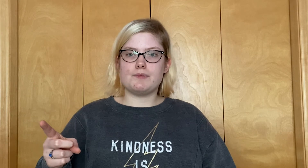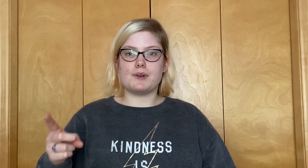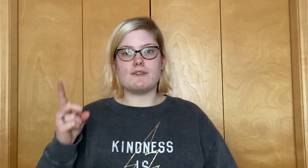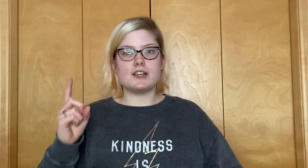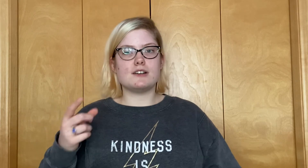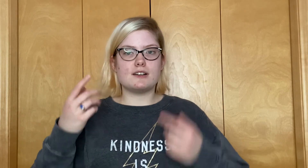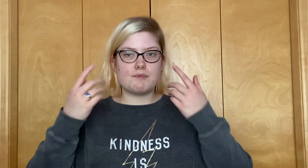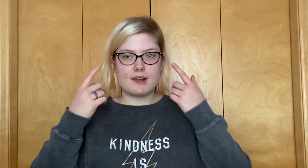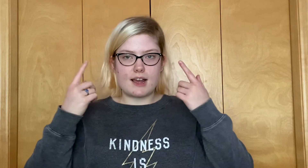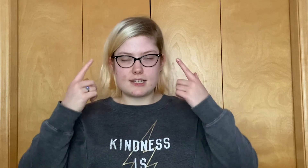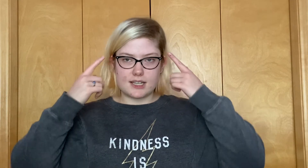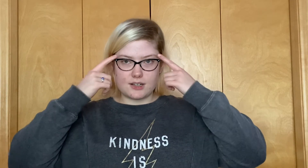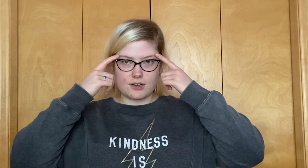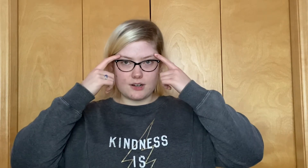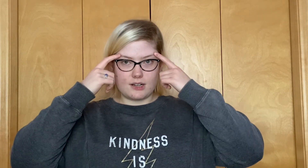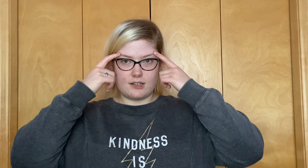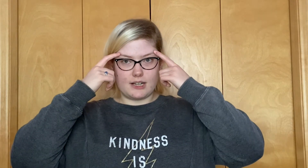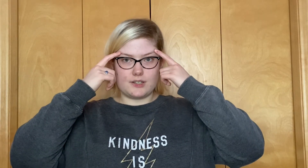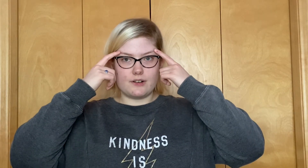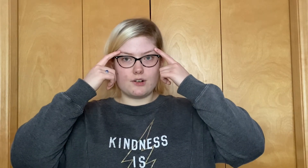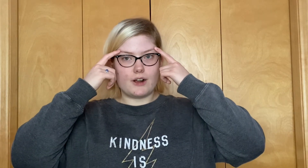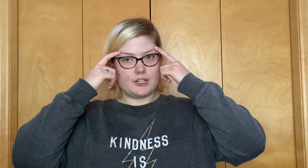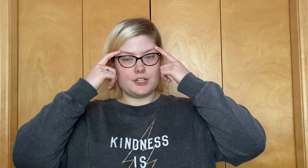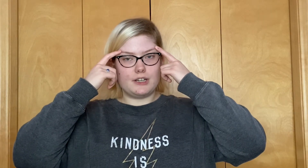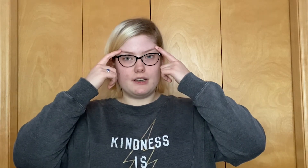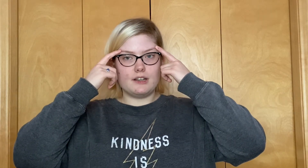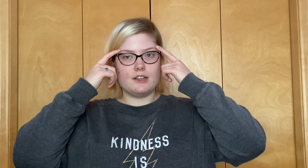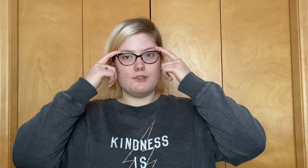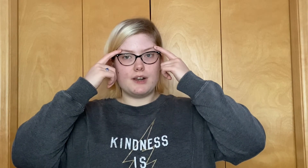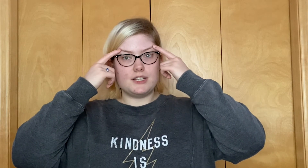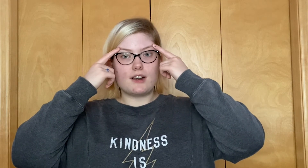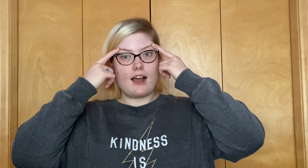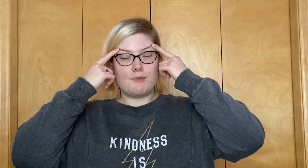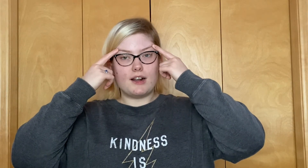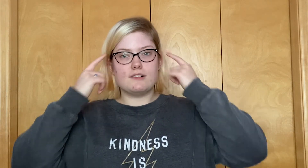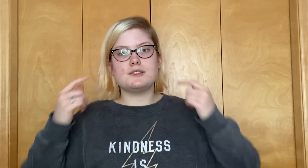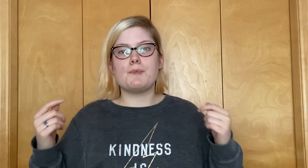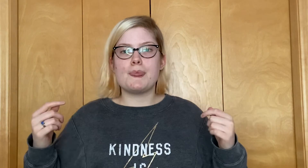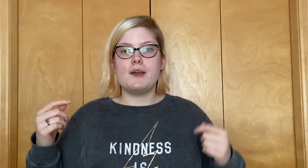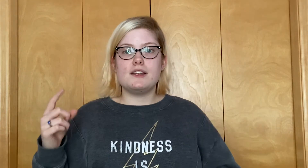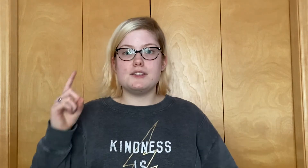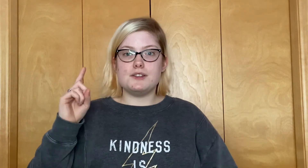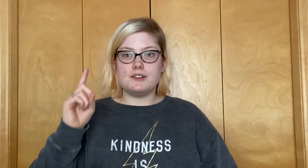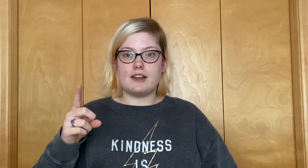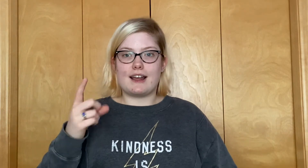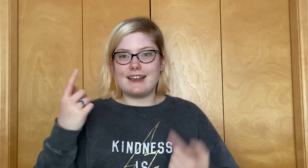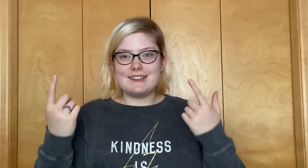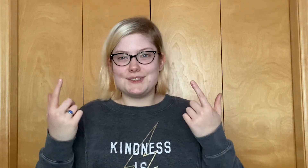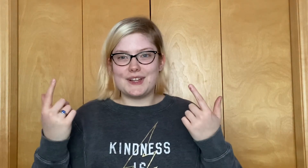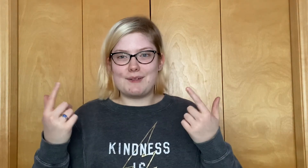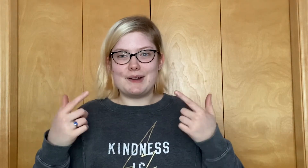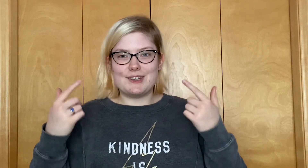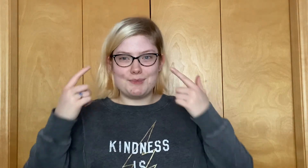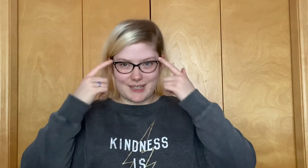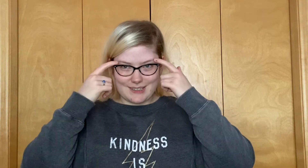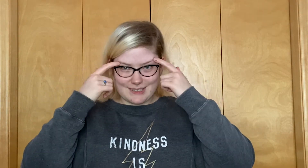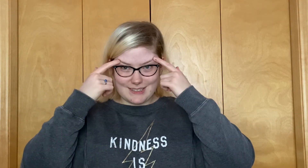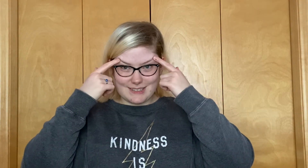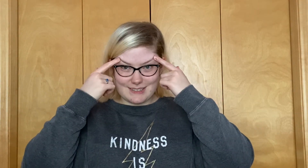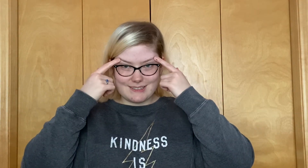whenever you're asking a yes or no question, you raise your eyebrows. And I can't do that much because